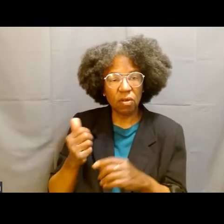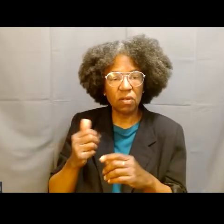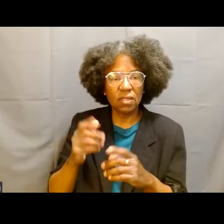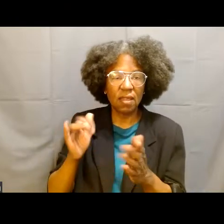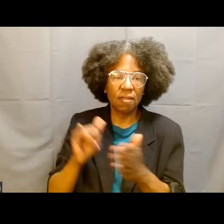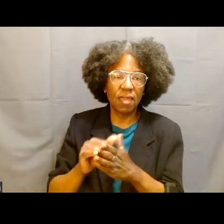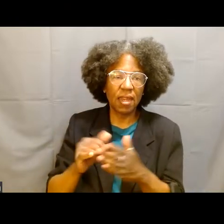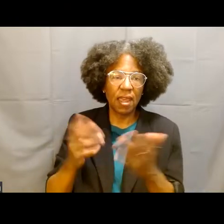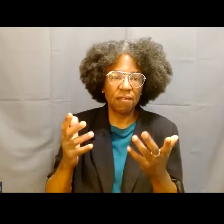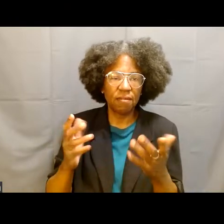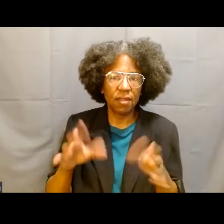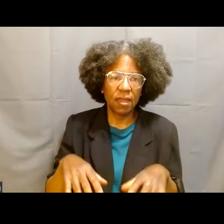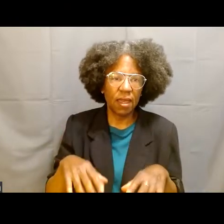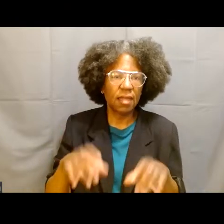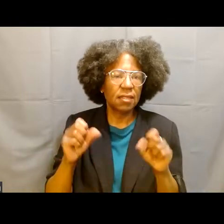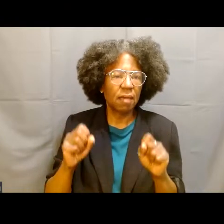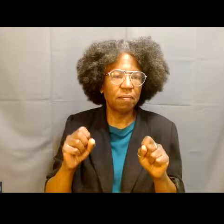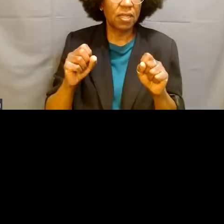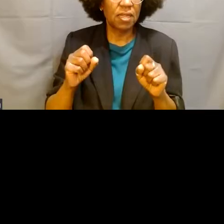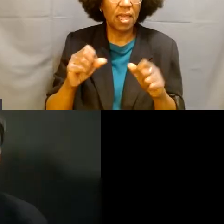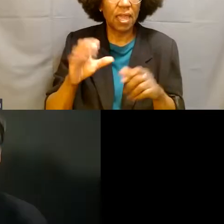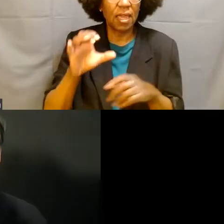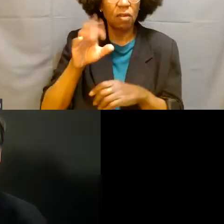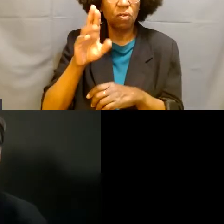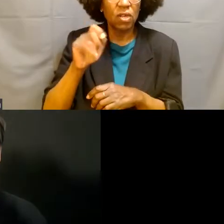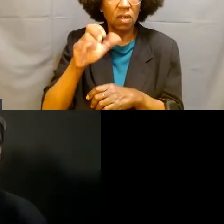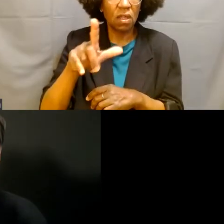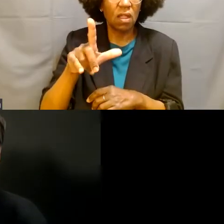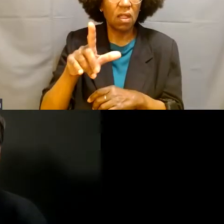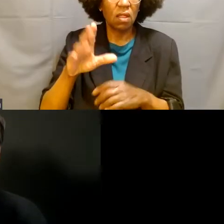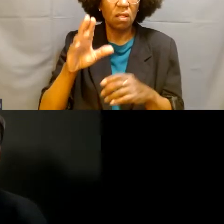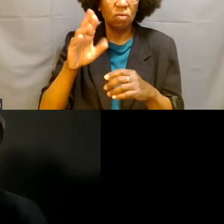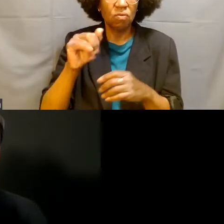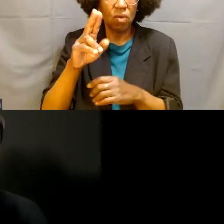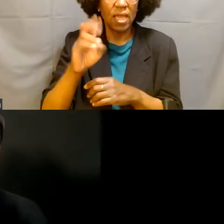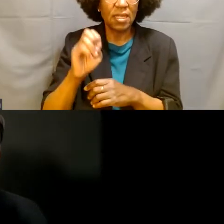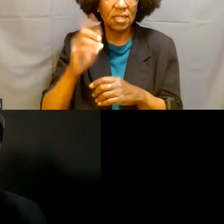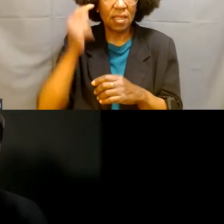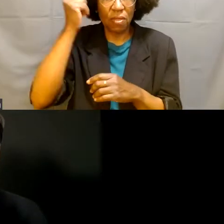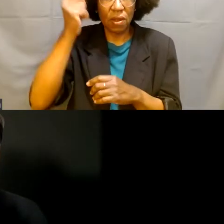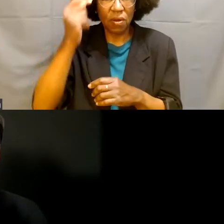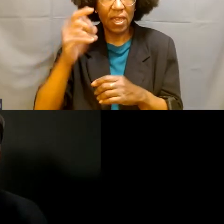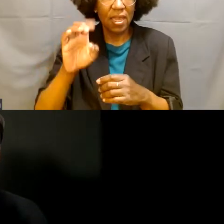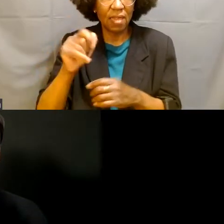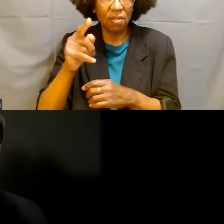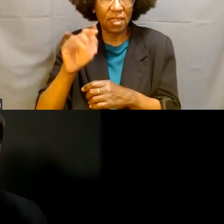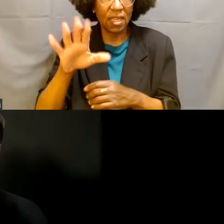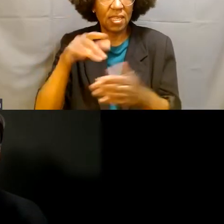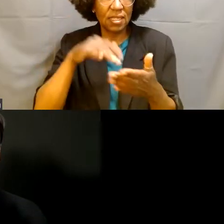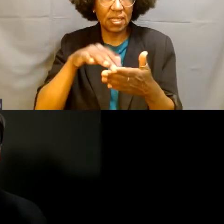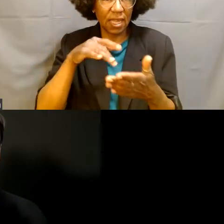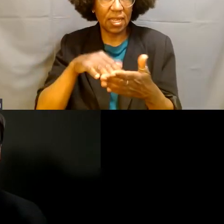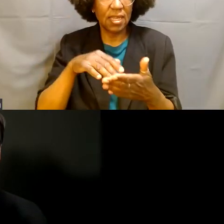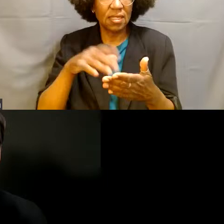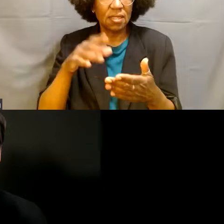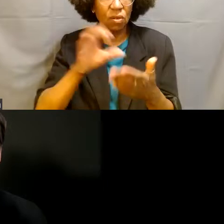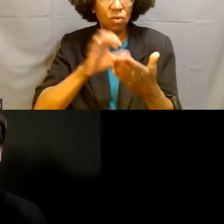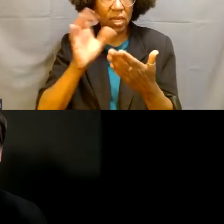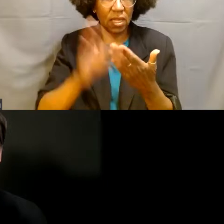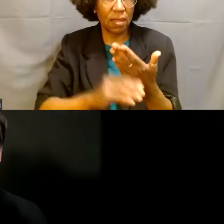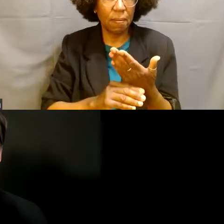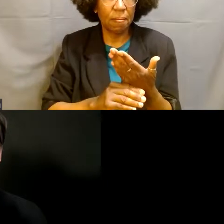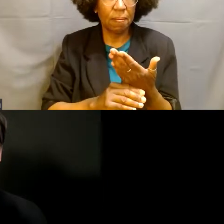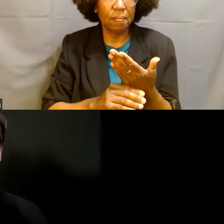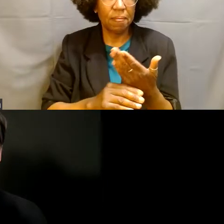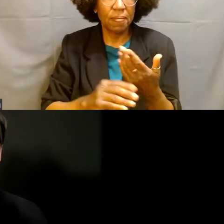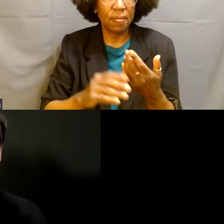adopted a critical race theory, ethnic studies curriculum. This